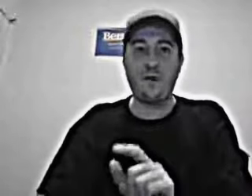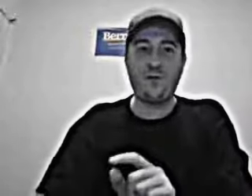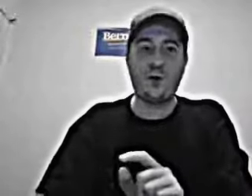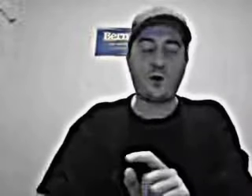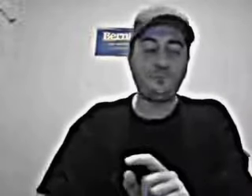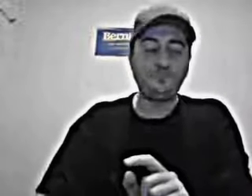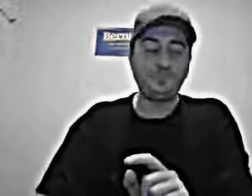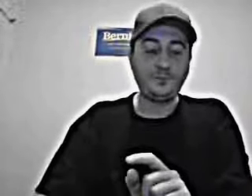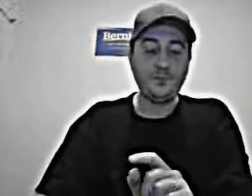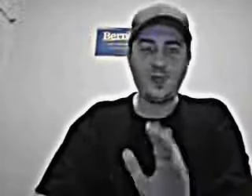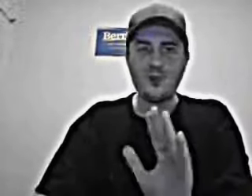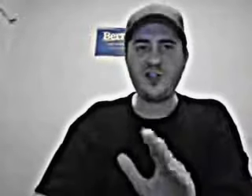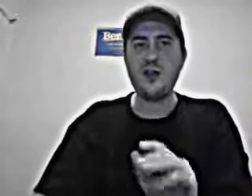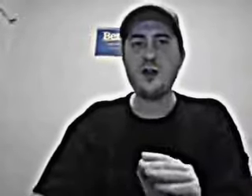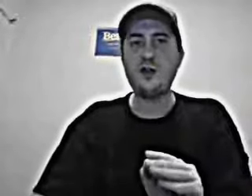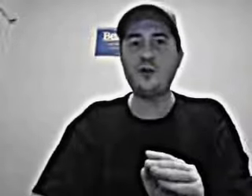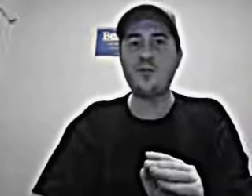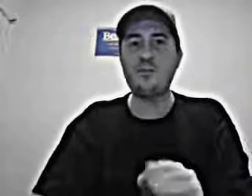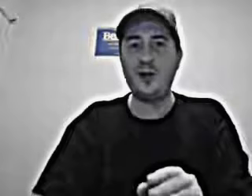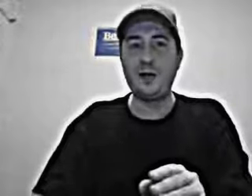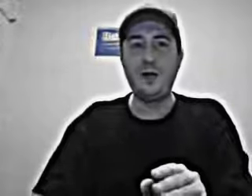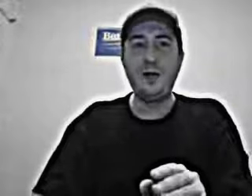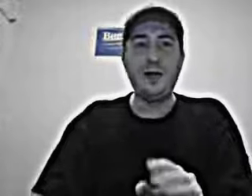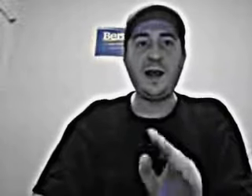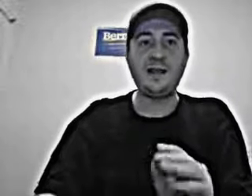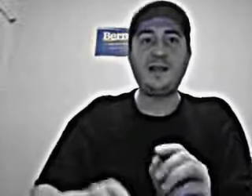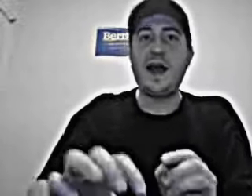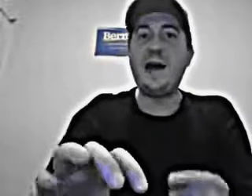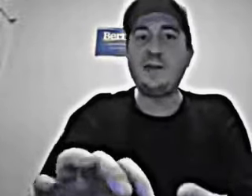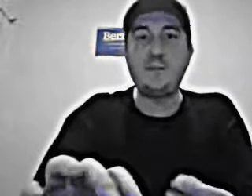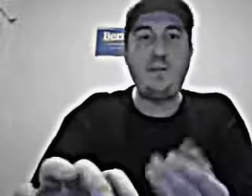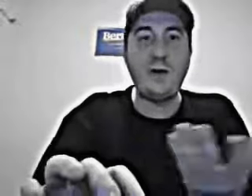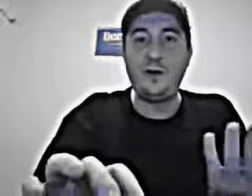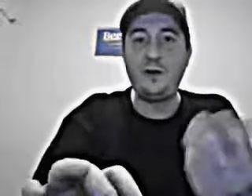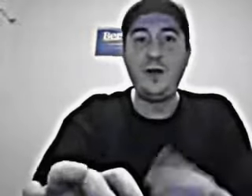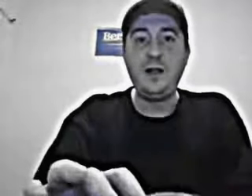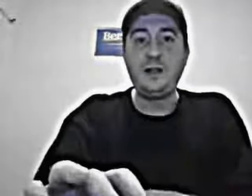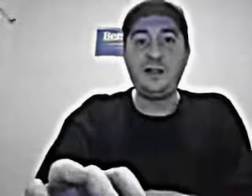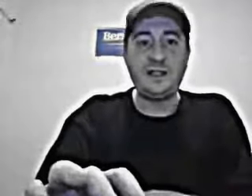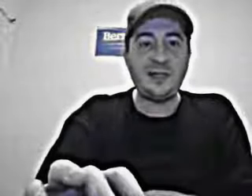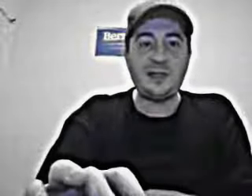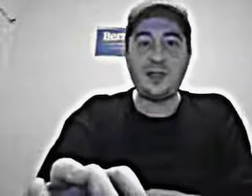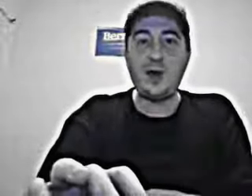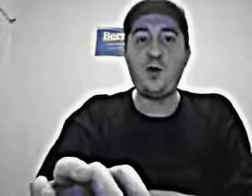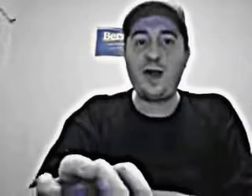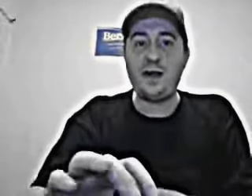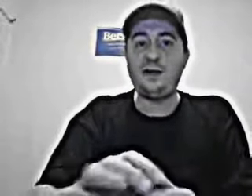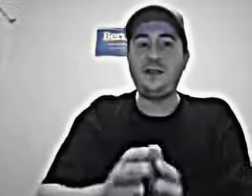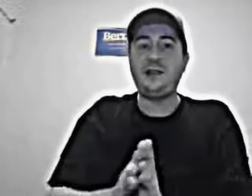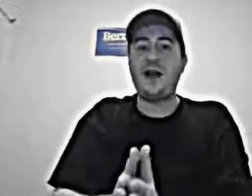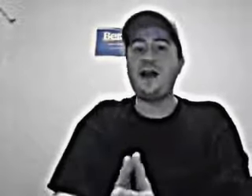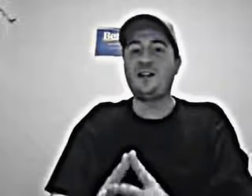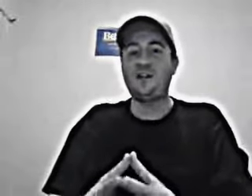vote for her she introduced this bill and it's house bill 608 so house